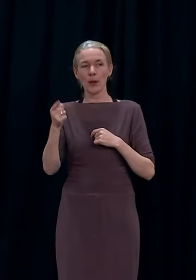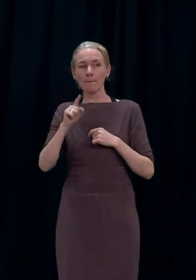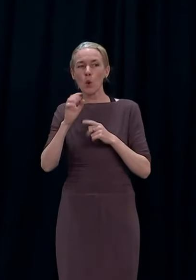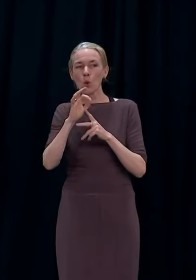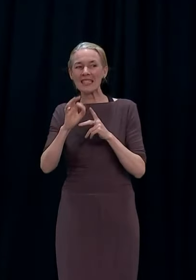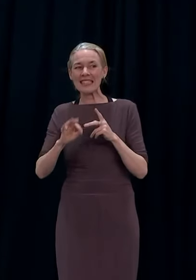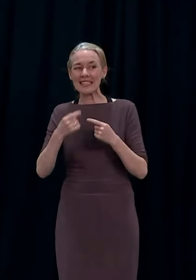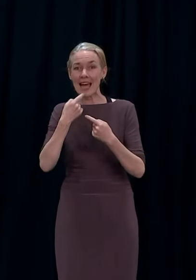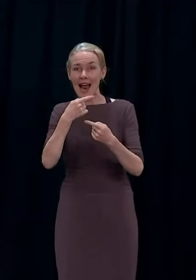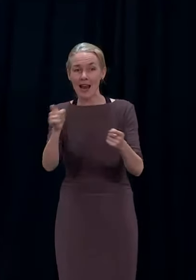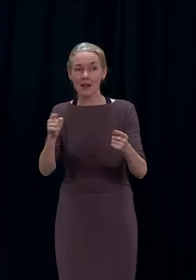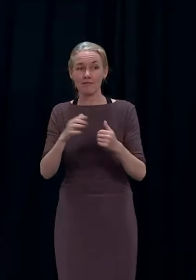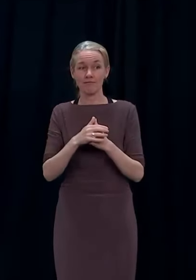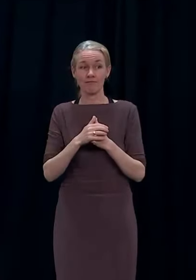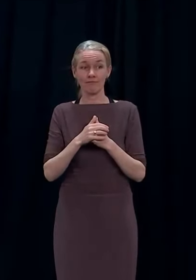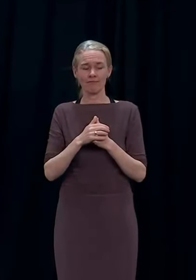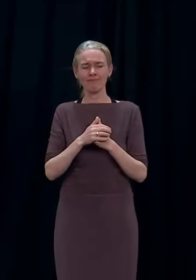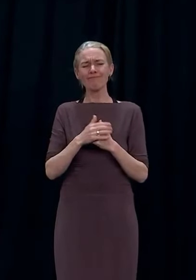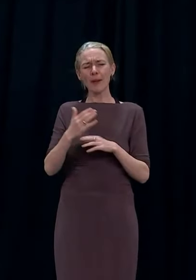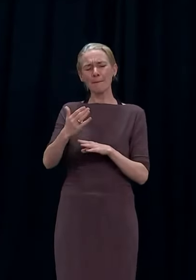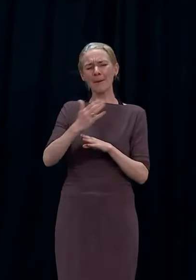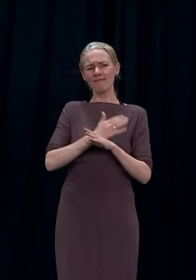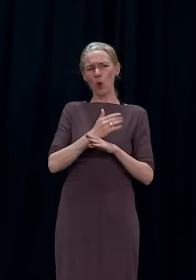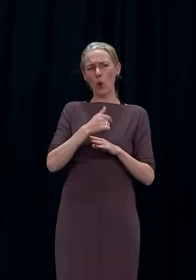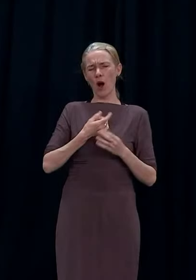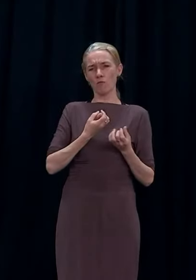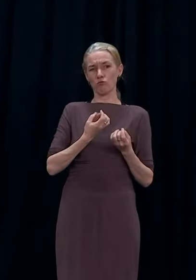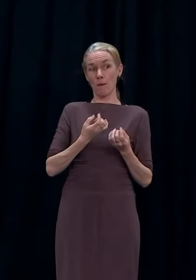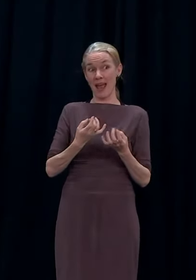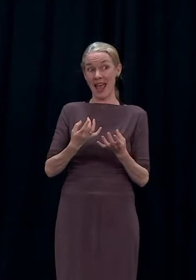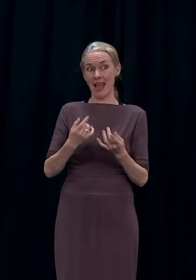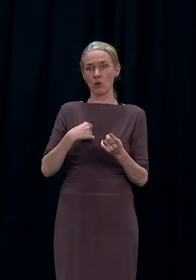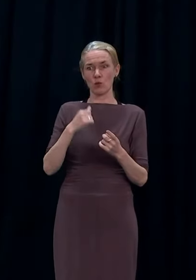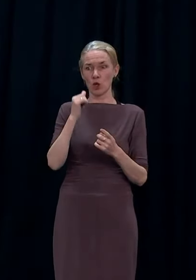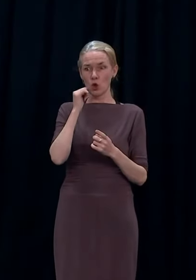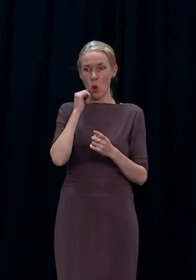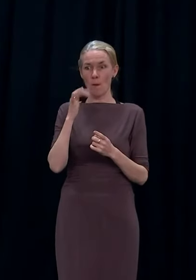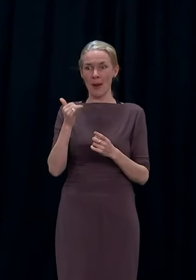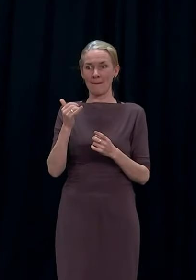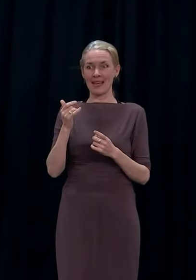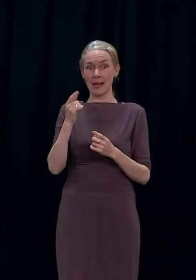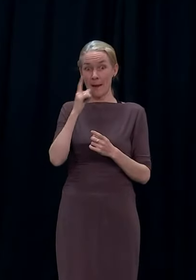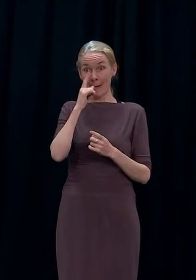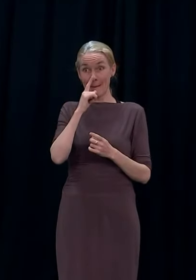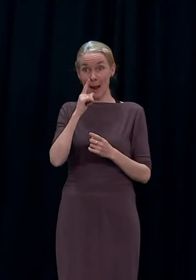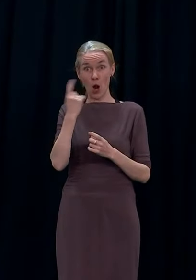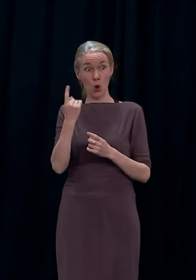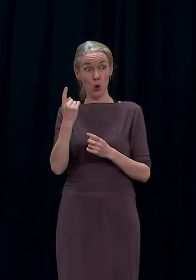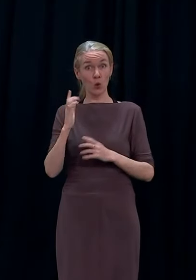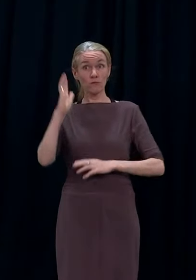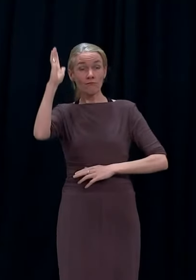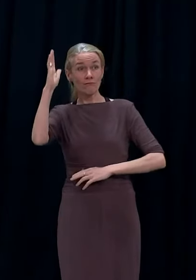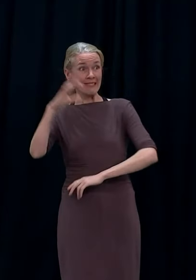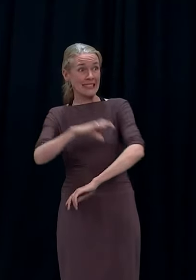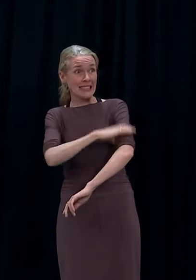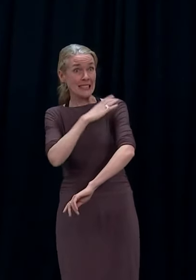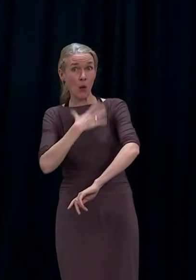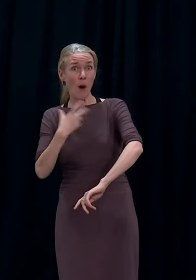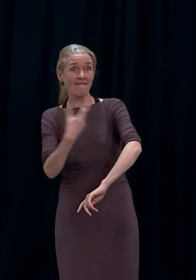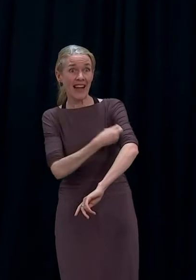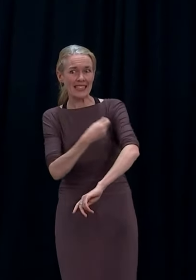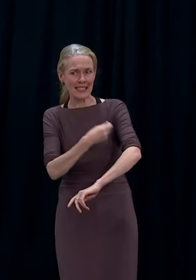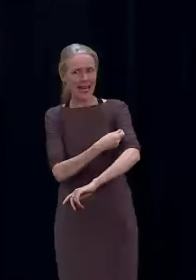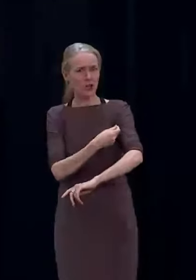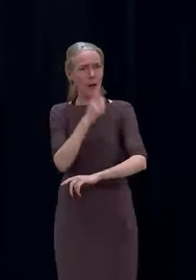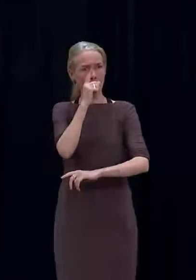that surge capacity available, those drive-through options available, that's some of the reasons that you've just seen that enormous increase in numbers that we're being